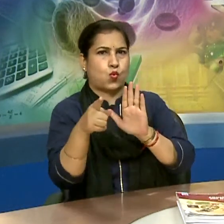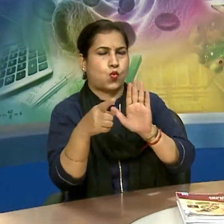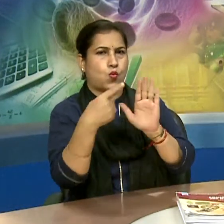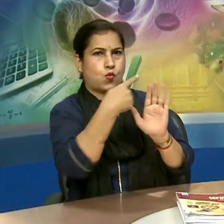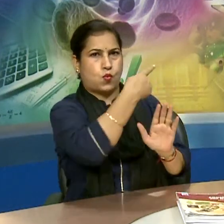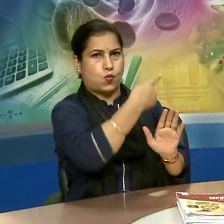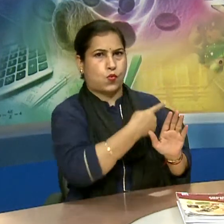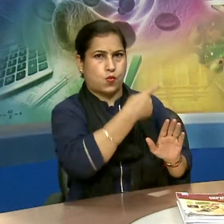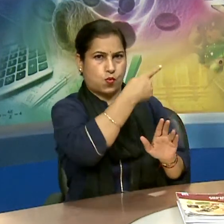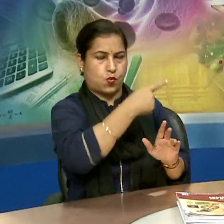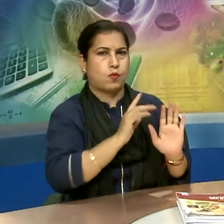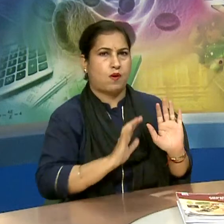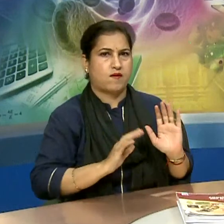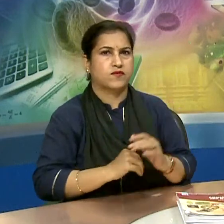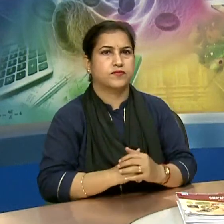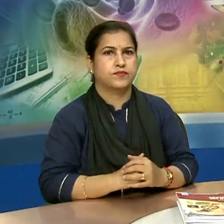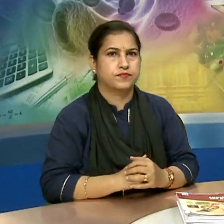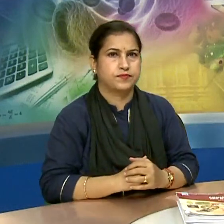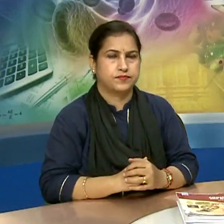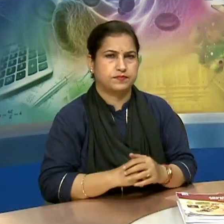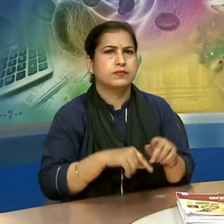Example, your table.